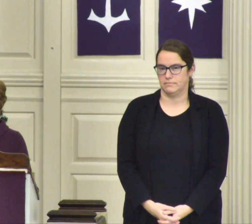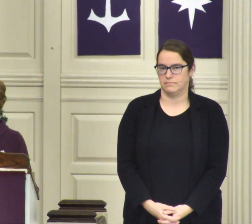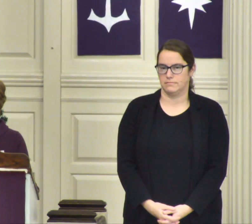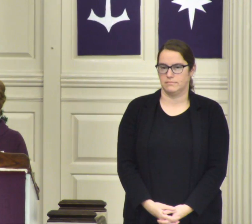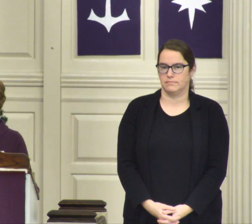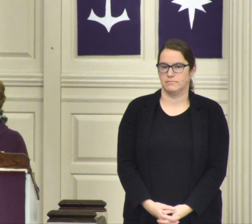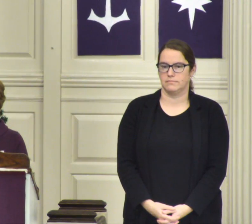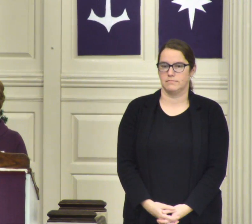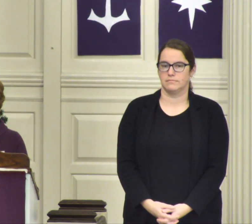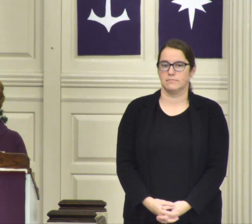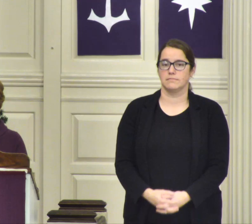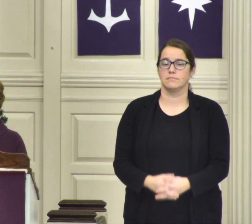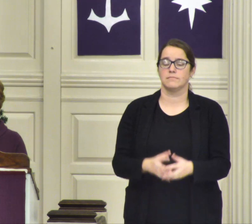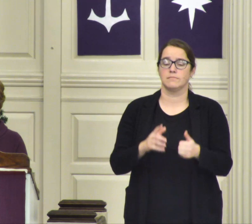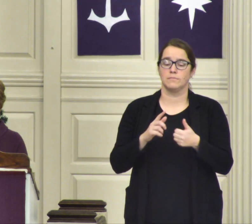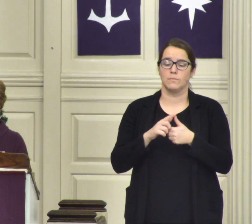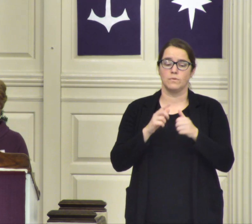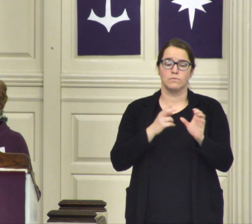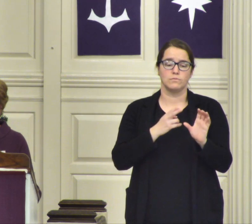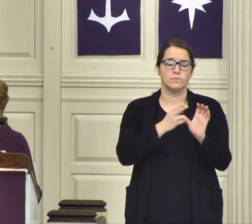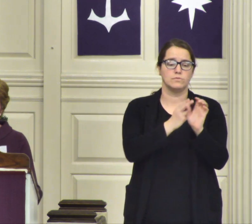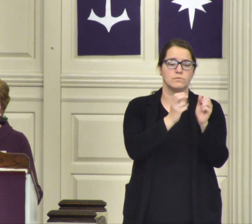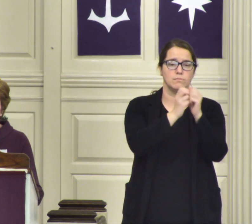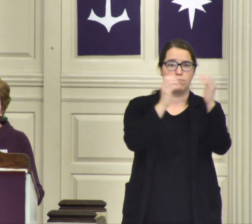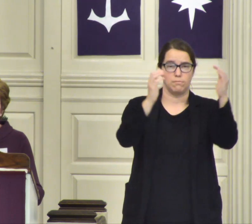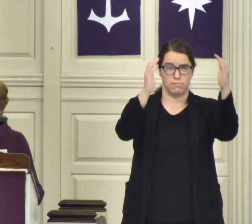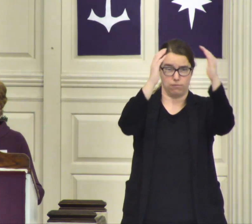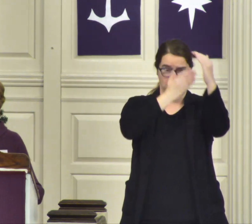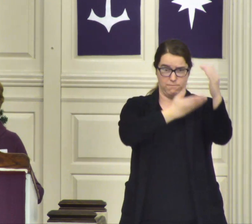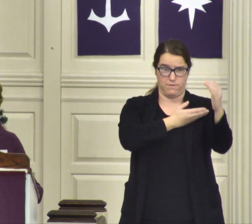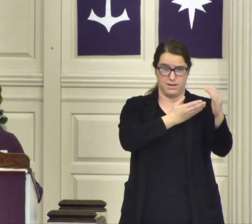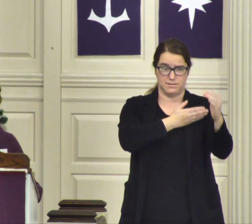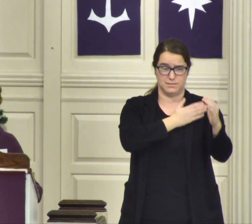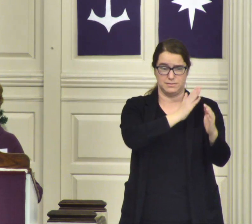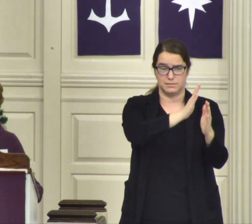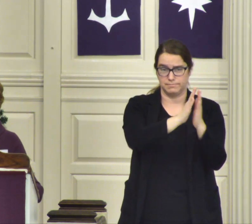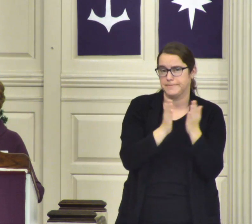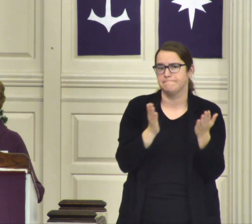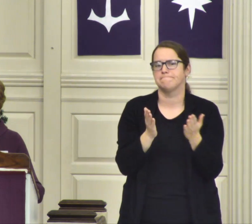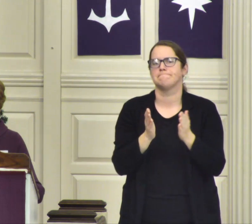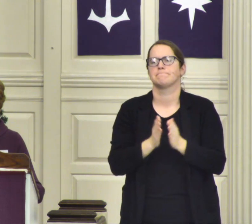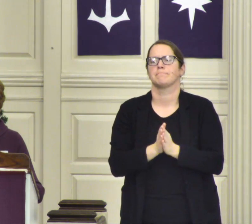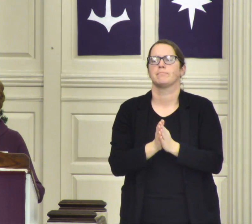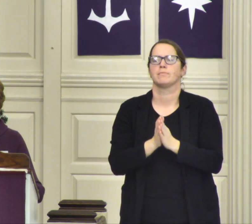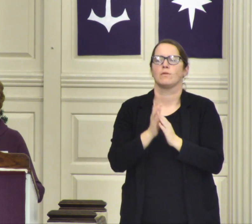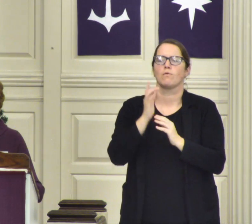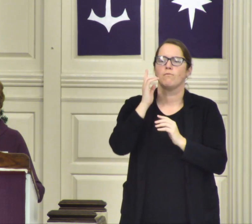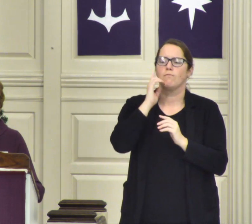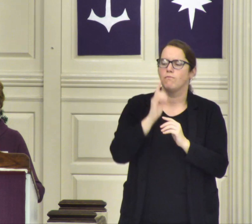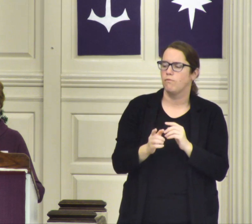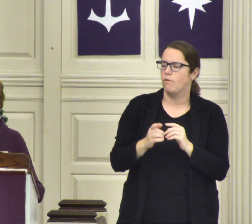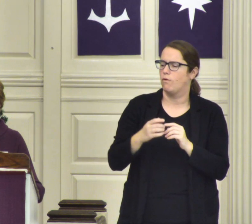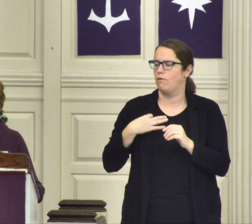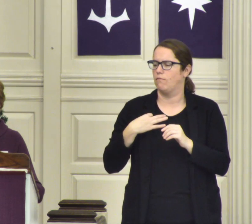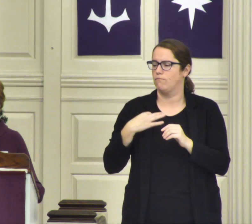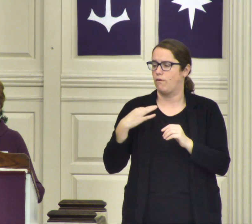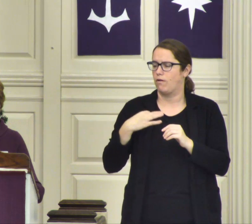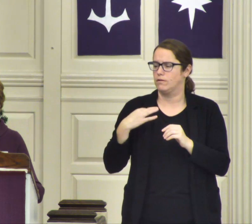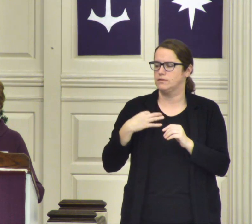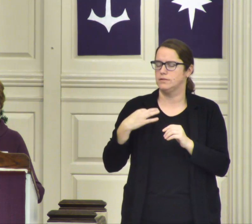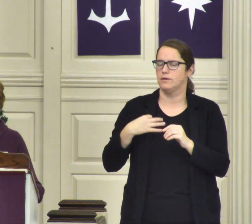For the Pope's monthly intention, we pray that volunteer nonprofit